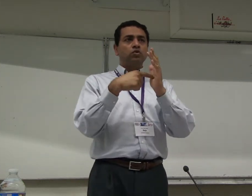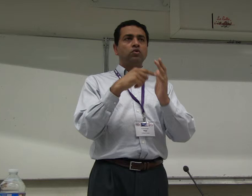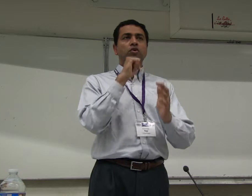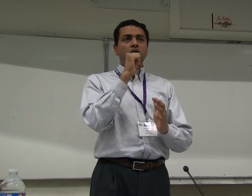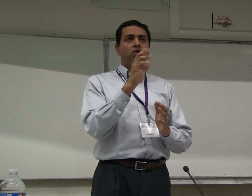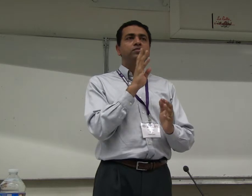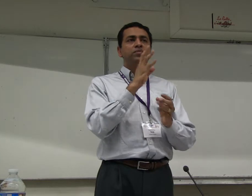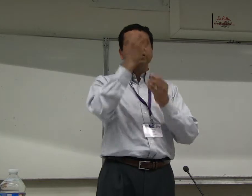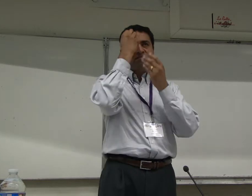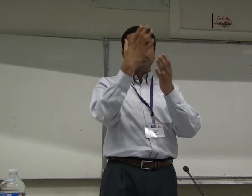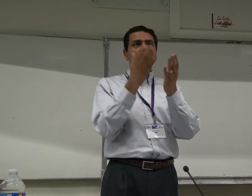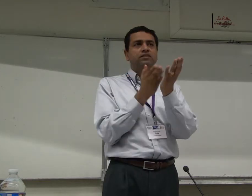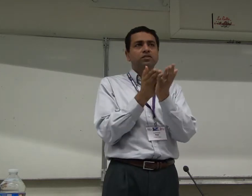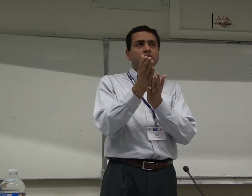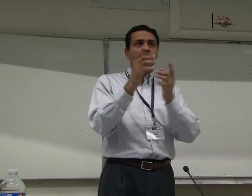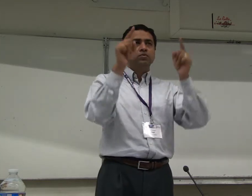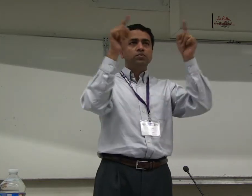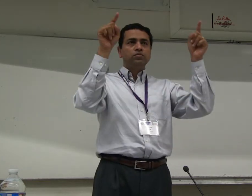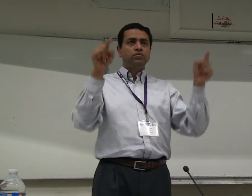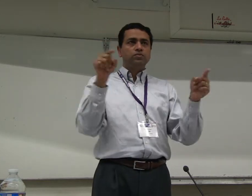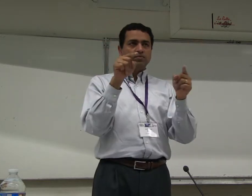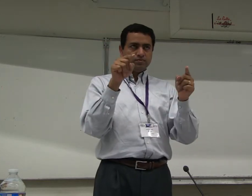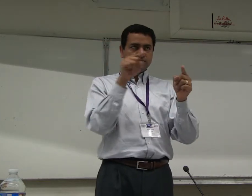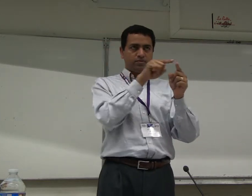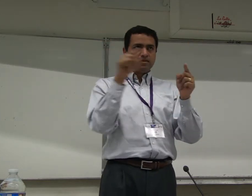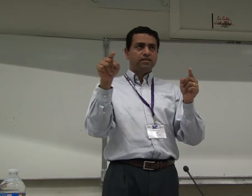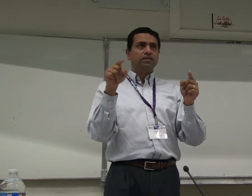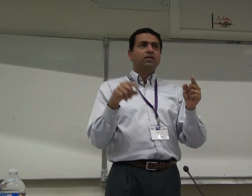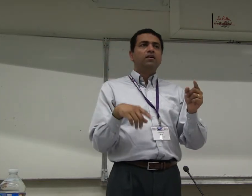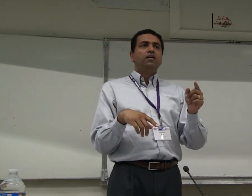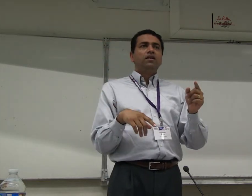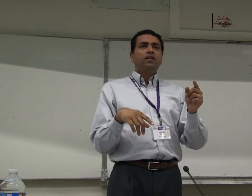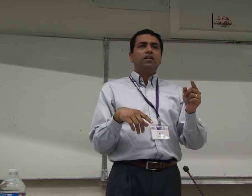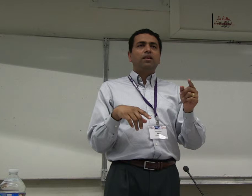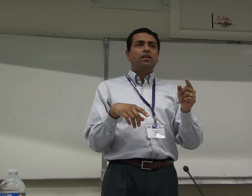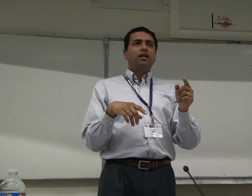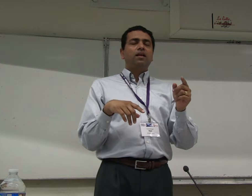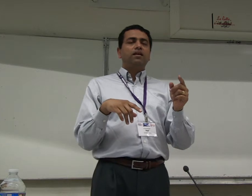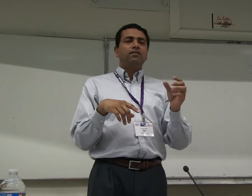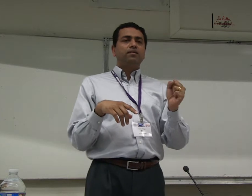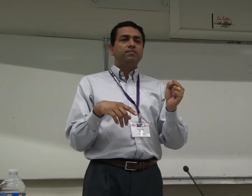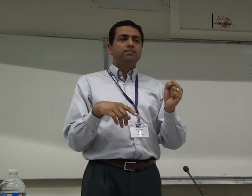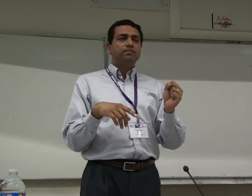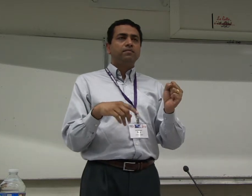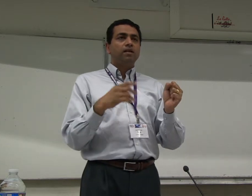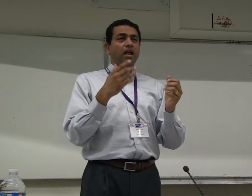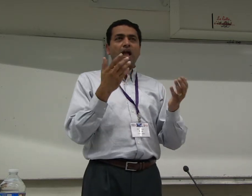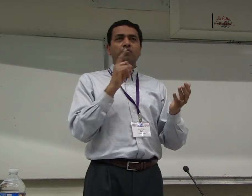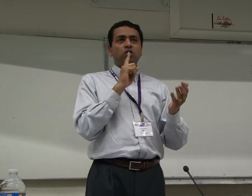tactile or vibrating information, so people can feel the information rather than read it on the screen with